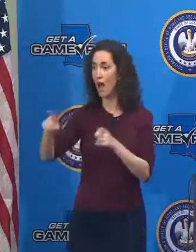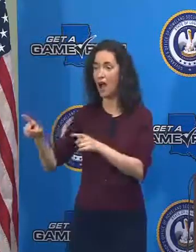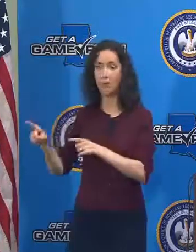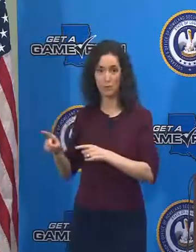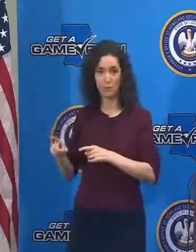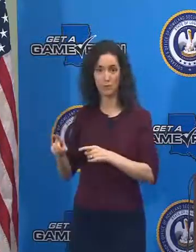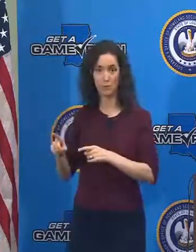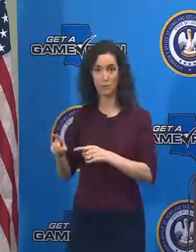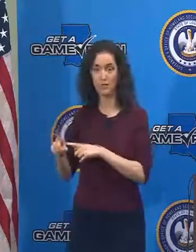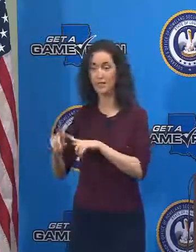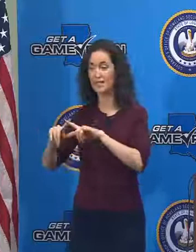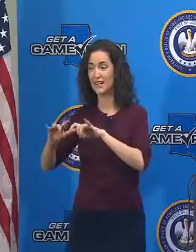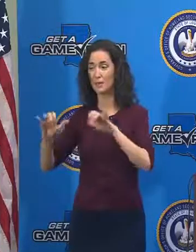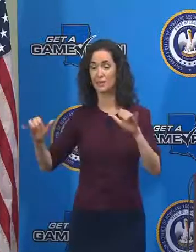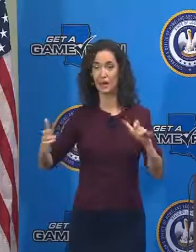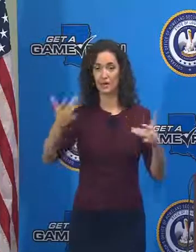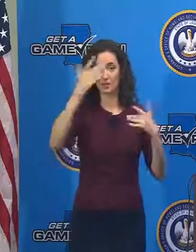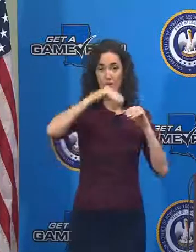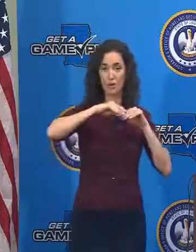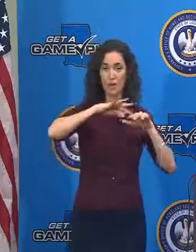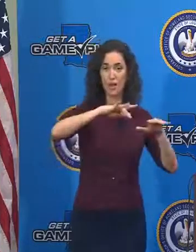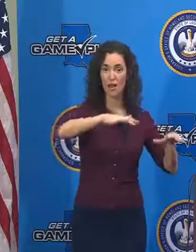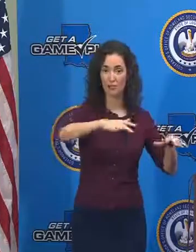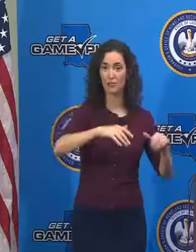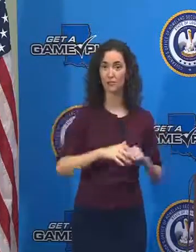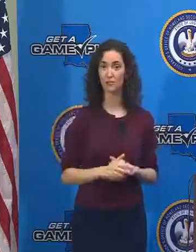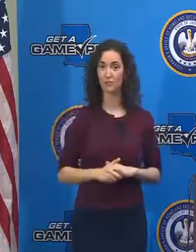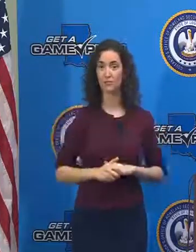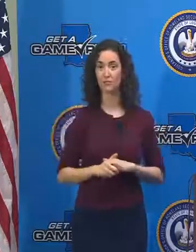happening during a pandemic.